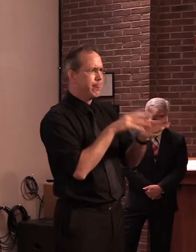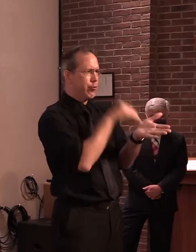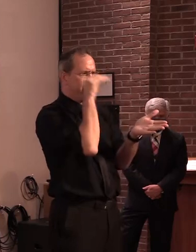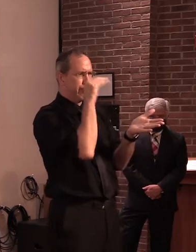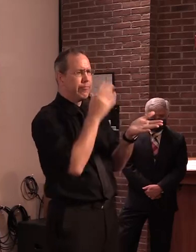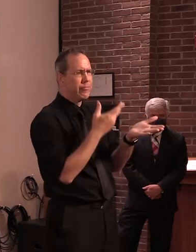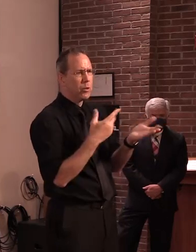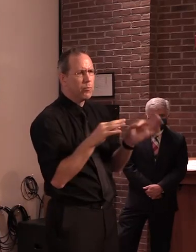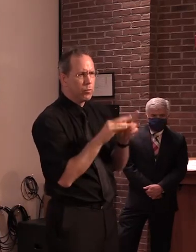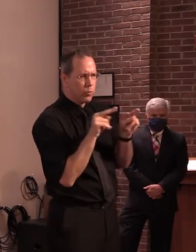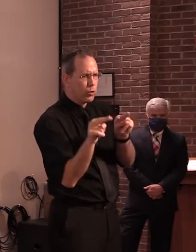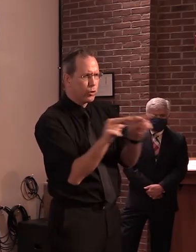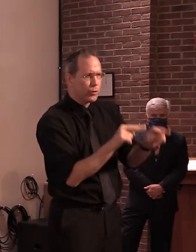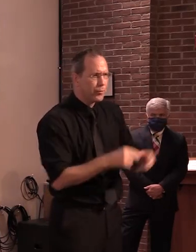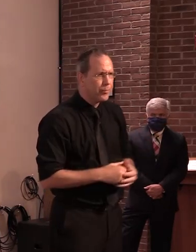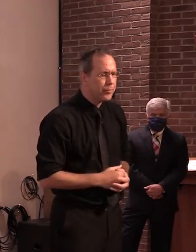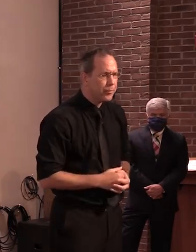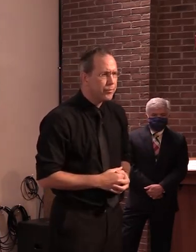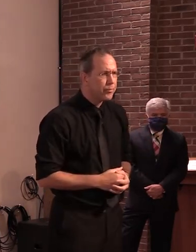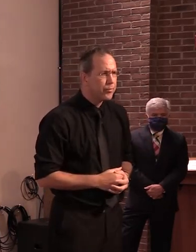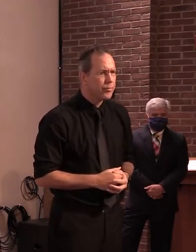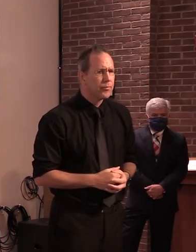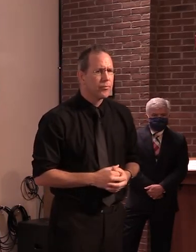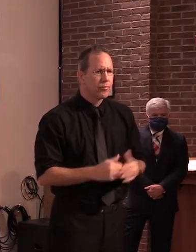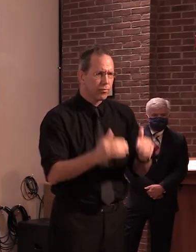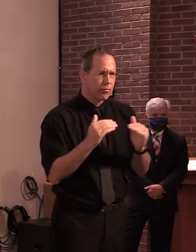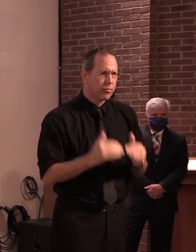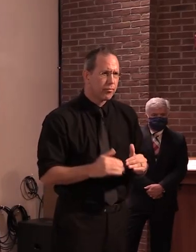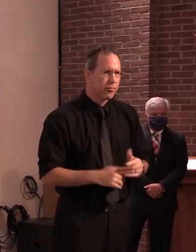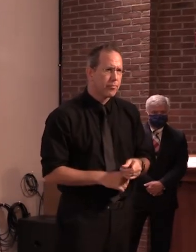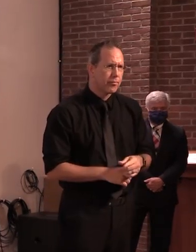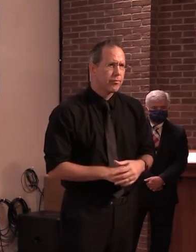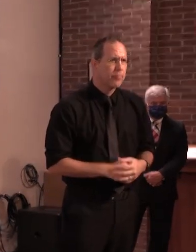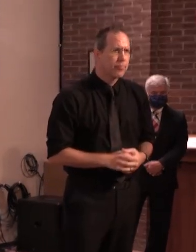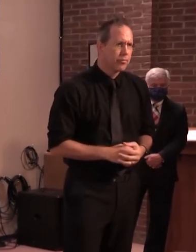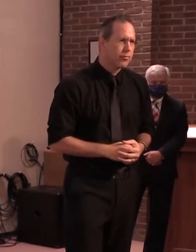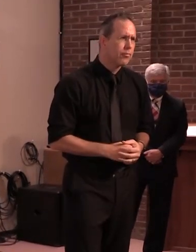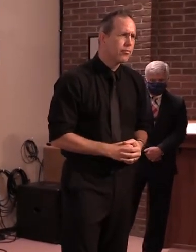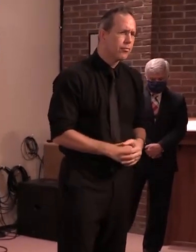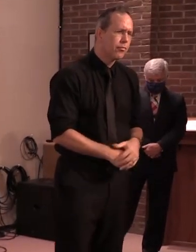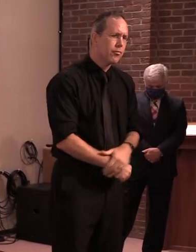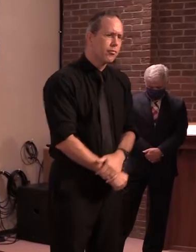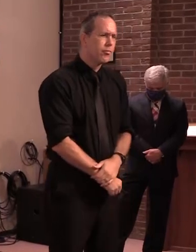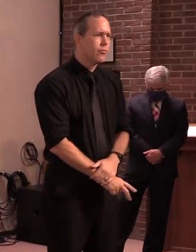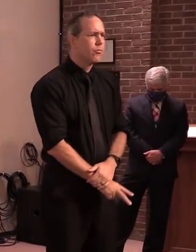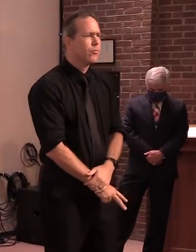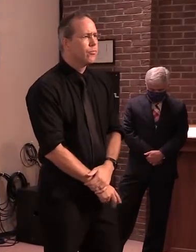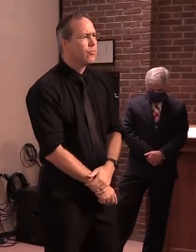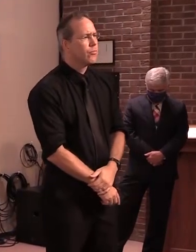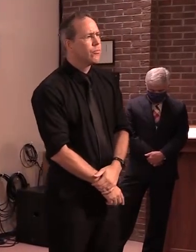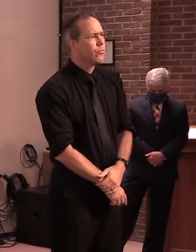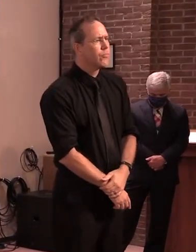Kevin's connection. Moving on, I think Dana, I answered it. Dana Gray, Caledonia Record.